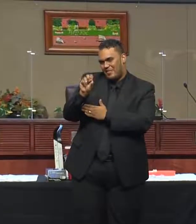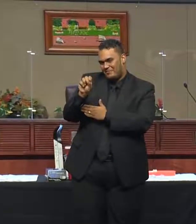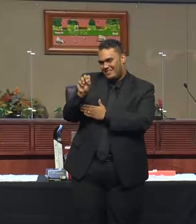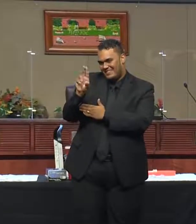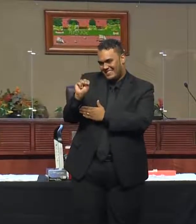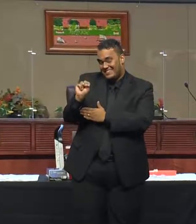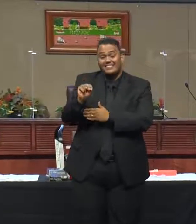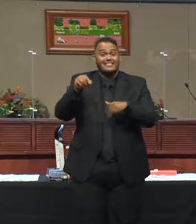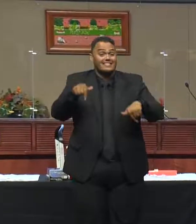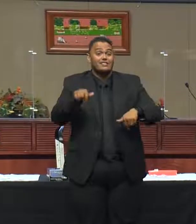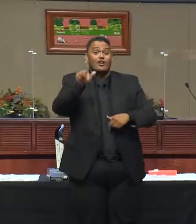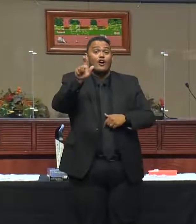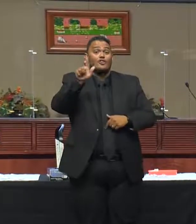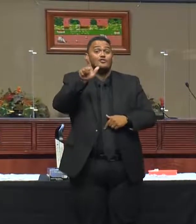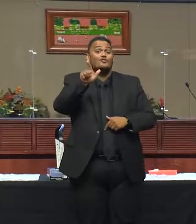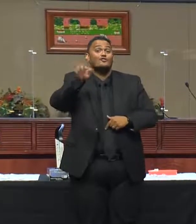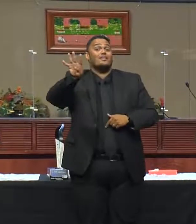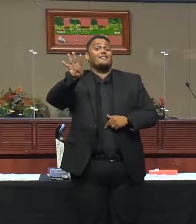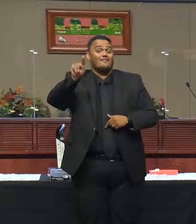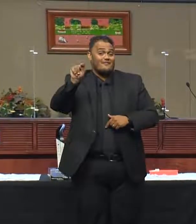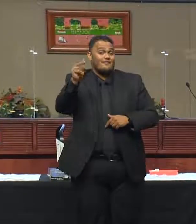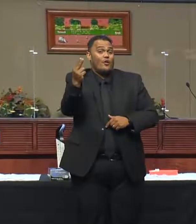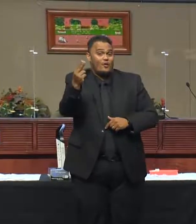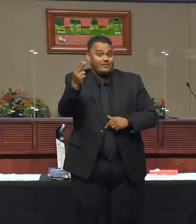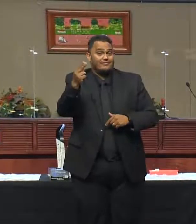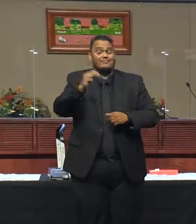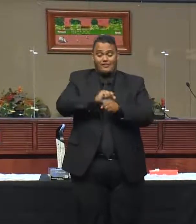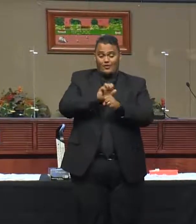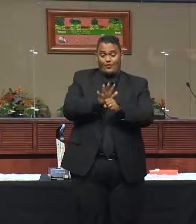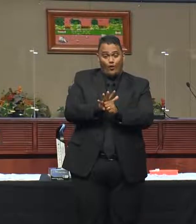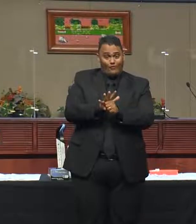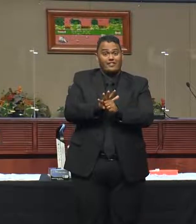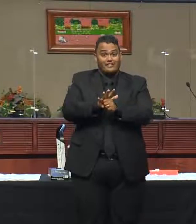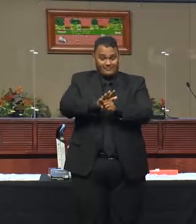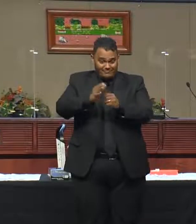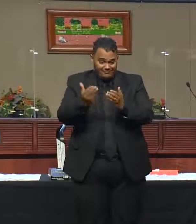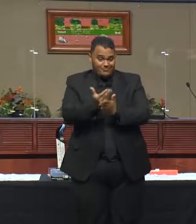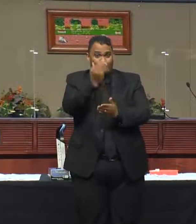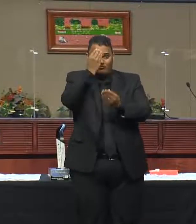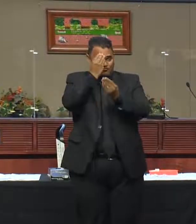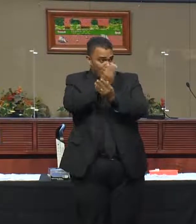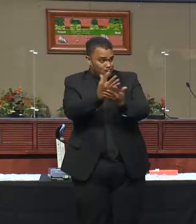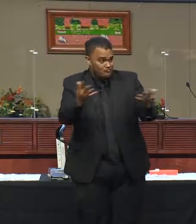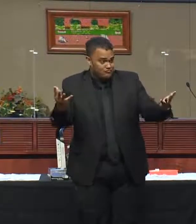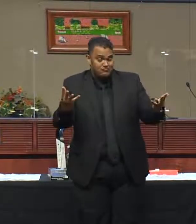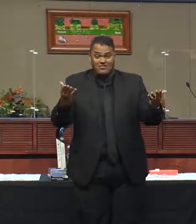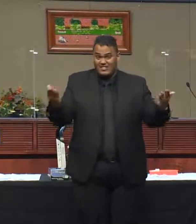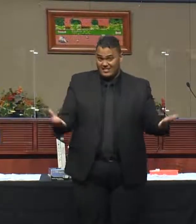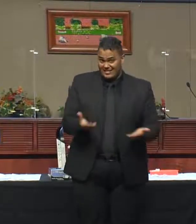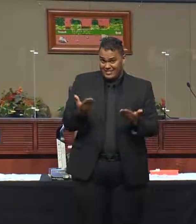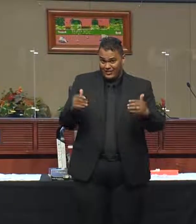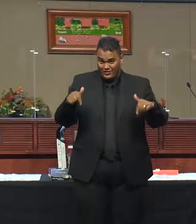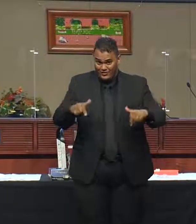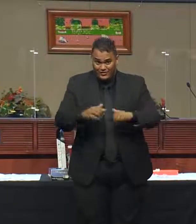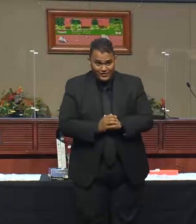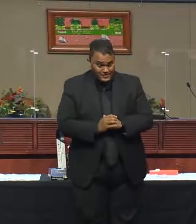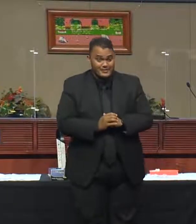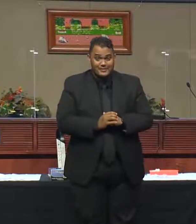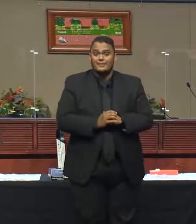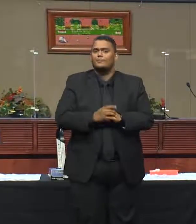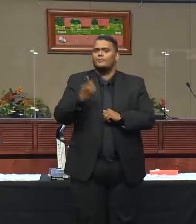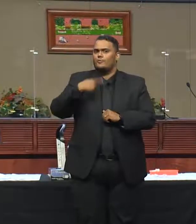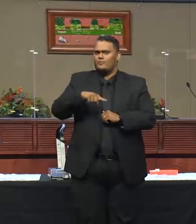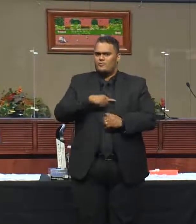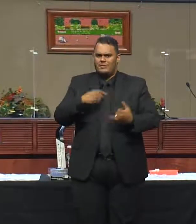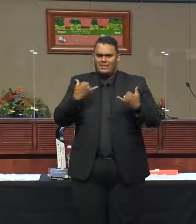124th coronavirus update that we have provided from these chambers. We are in a race against time to get